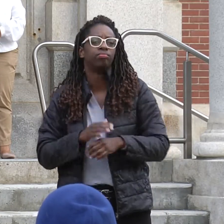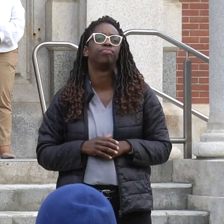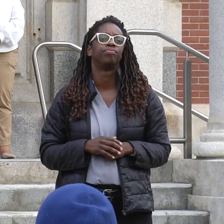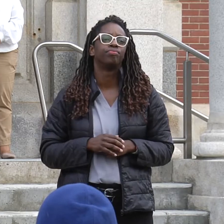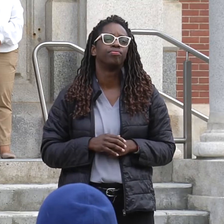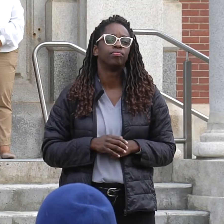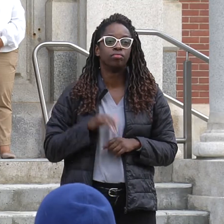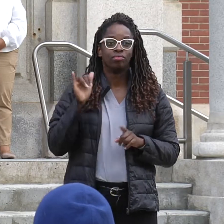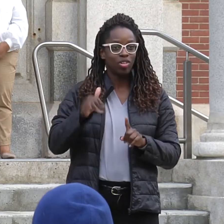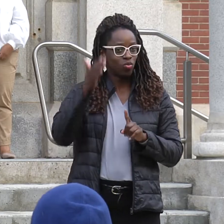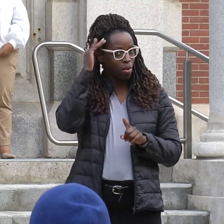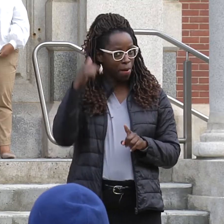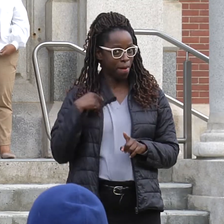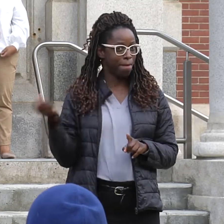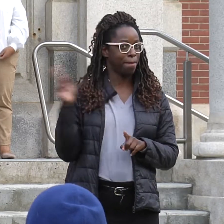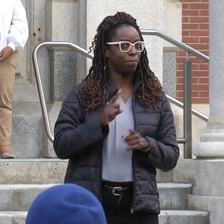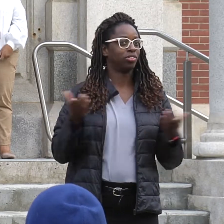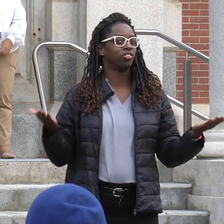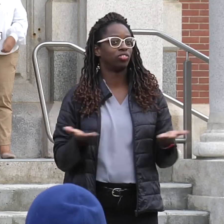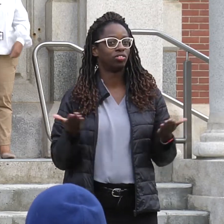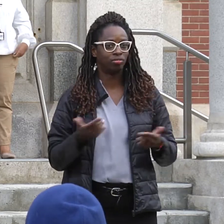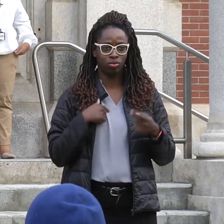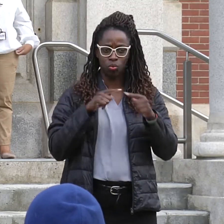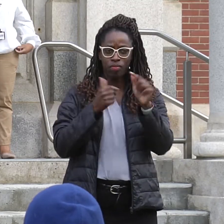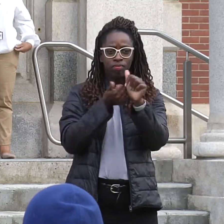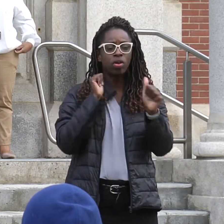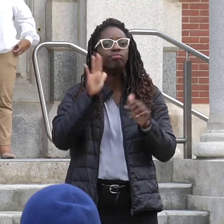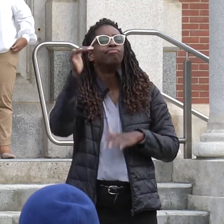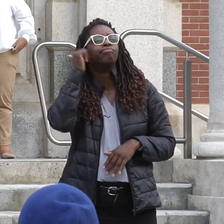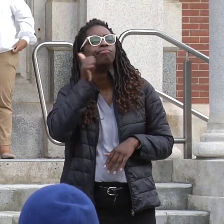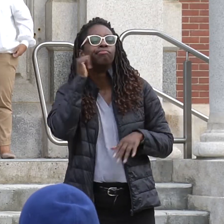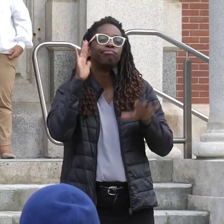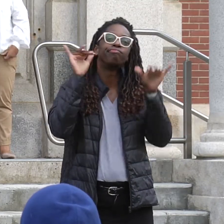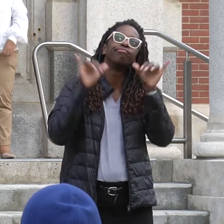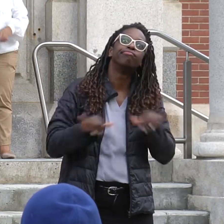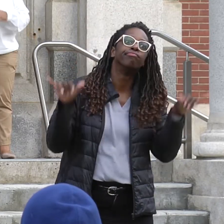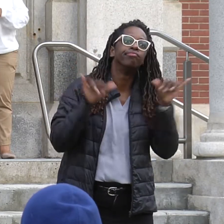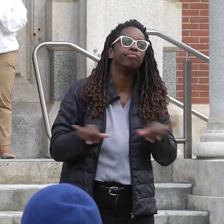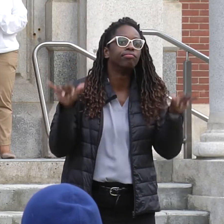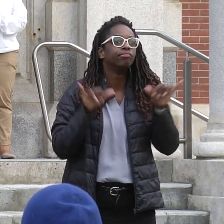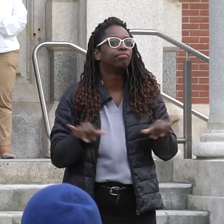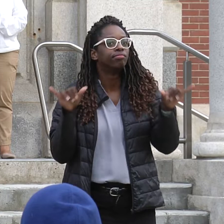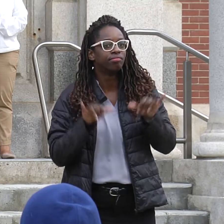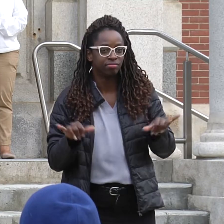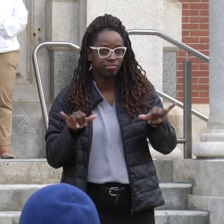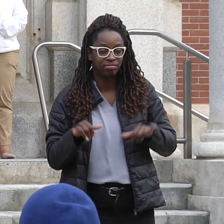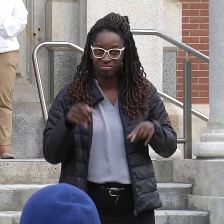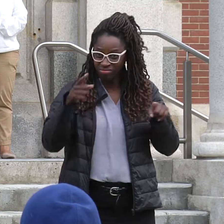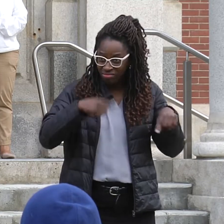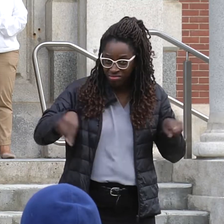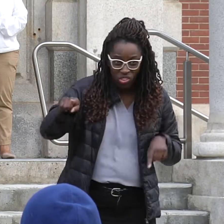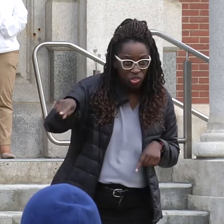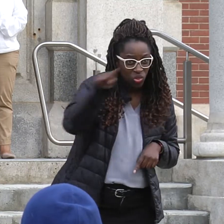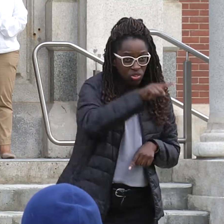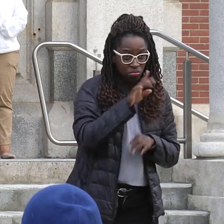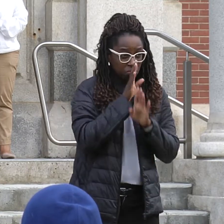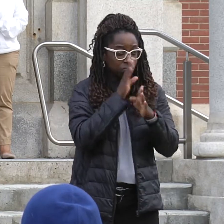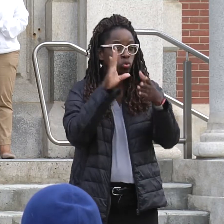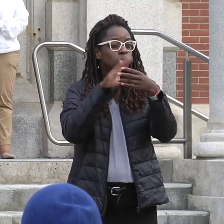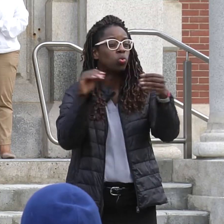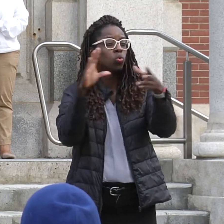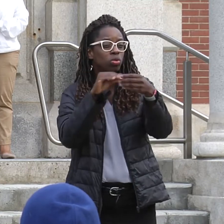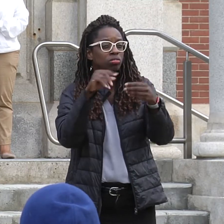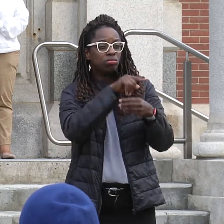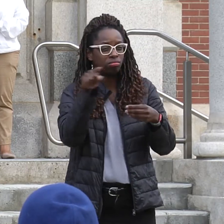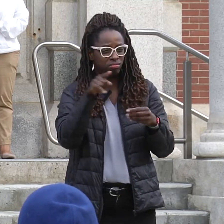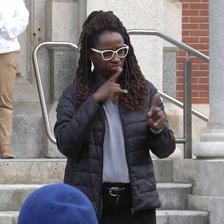as much as I try to stay away from the common everyday cliche, I have to say that there's power in the spoken word. Death and life are,